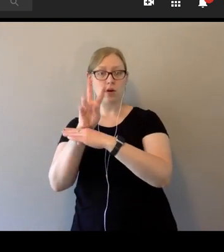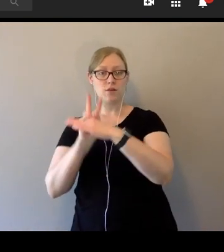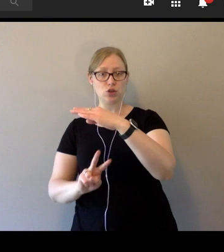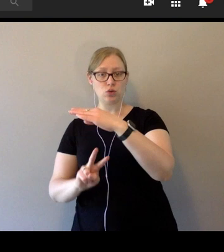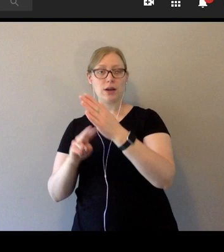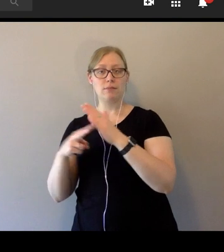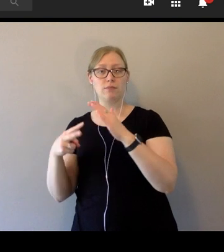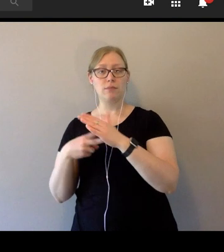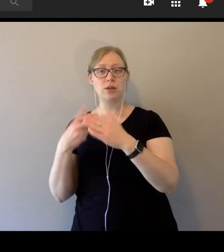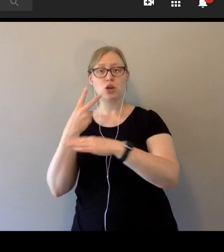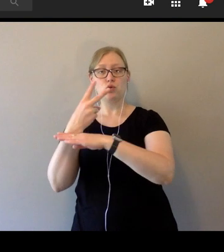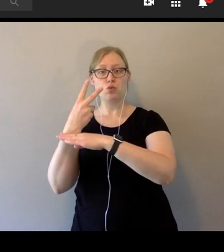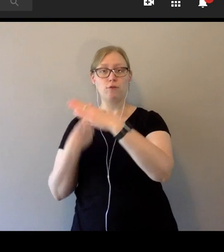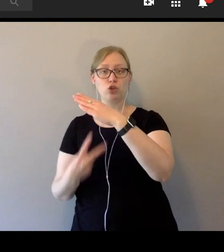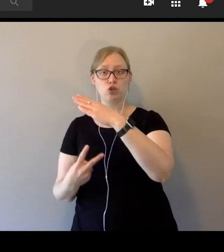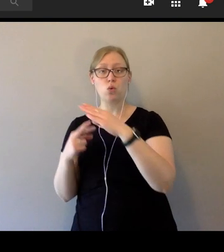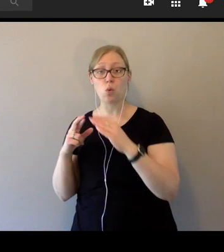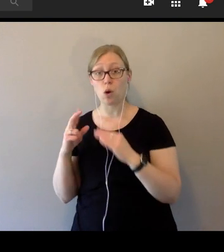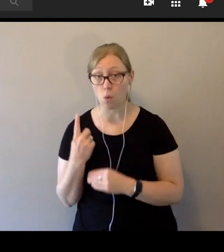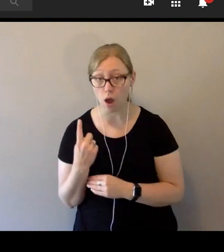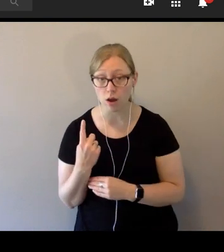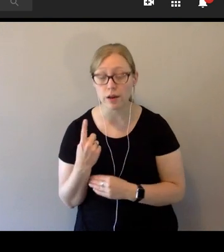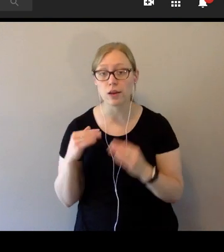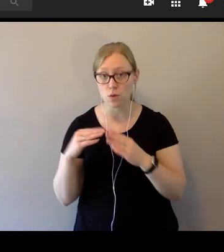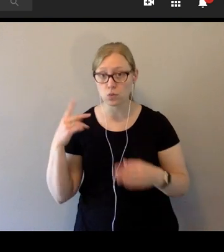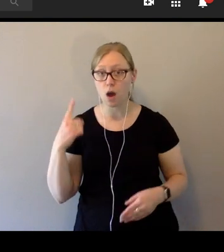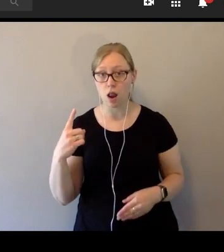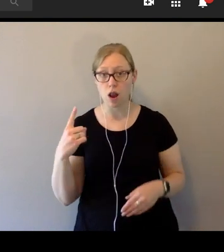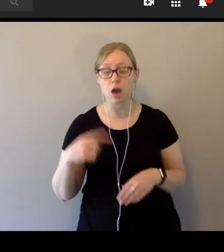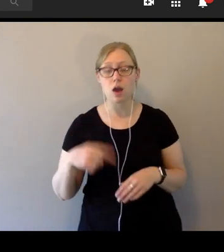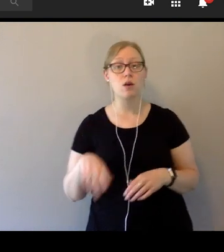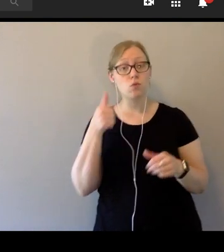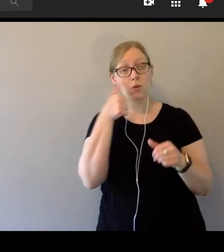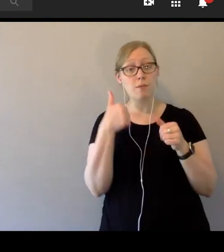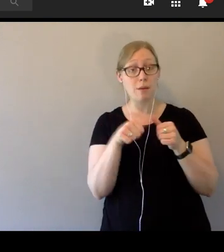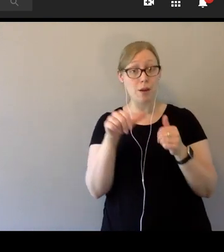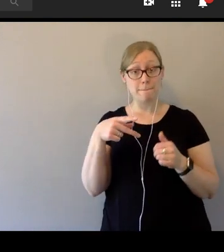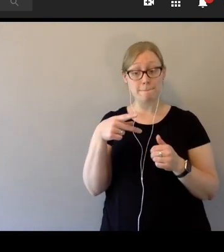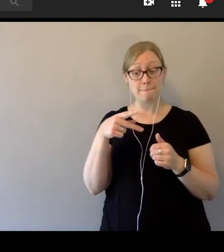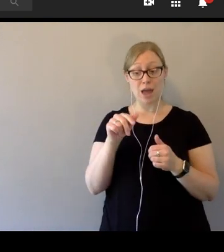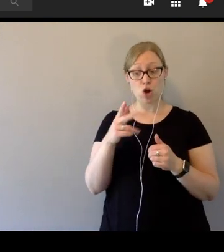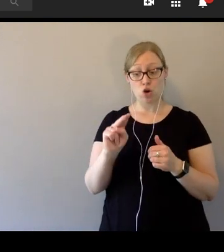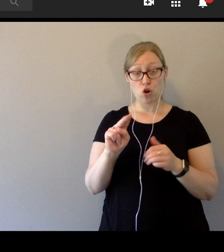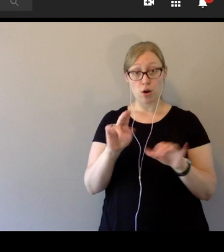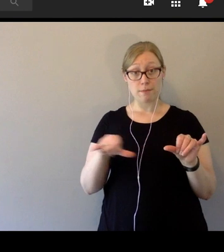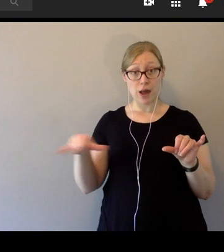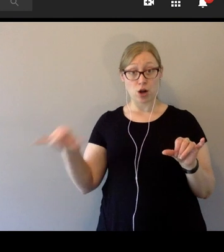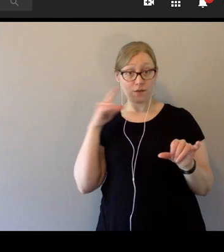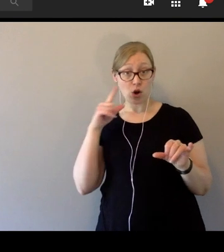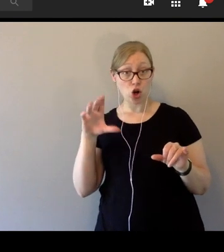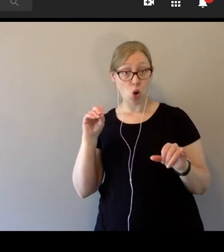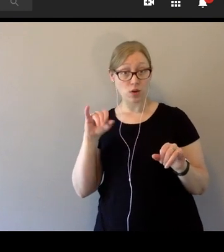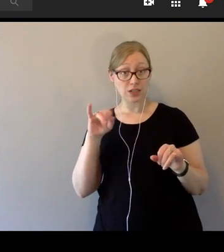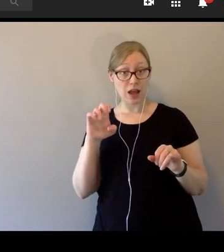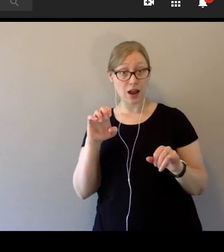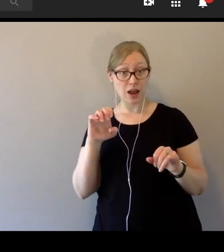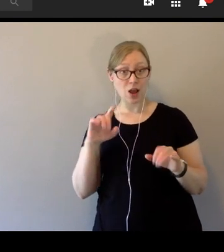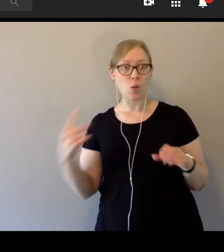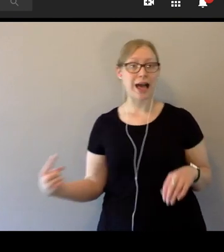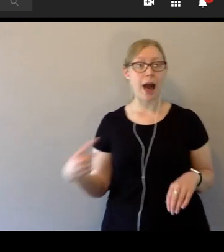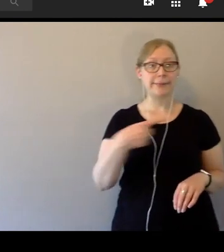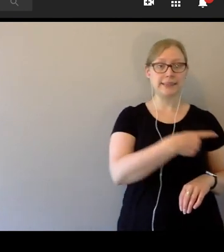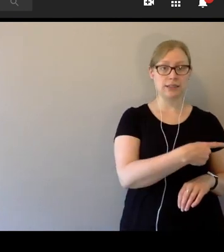1. And then remember, the pattern for cosine goes the opposite direction. And so we're going to say, okay,